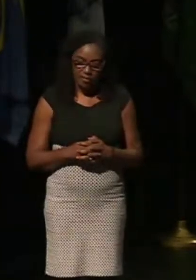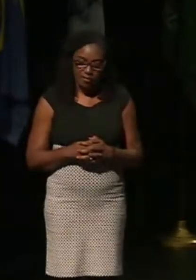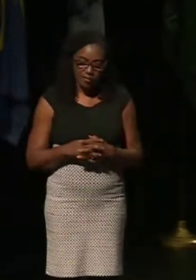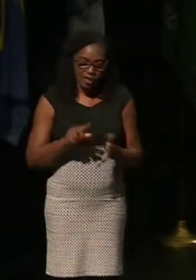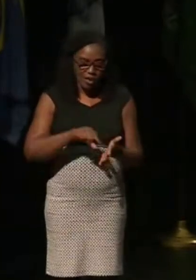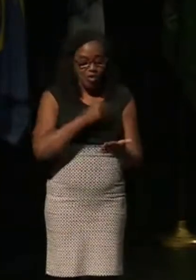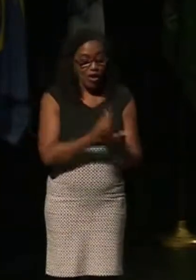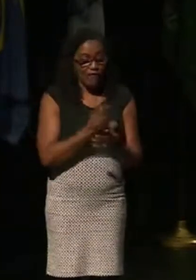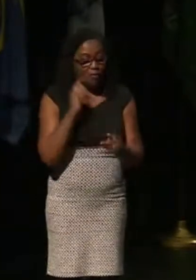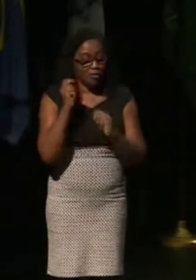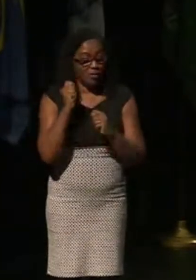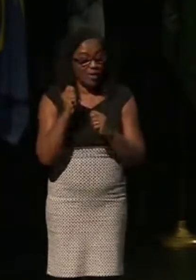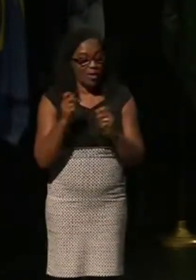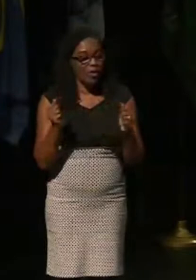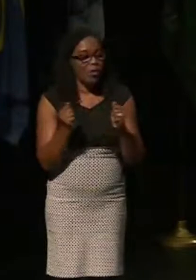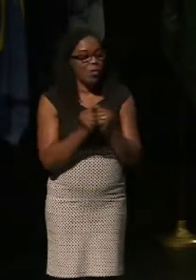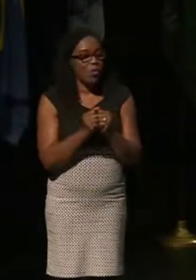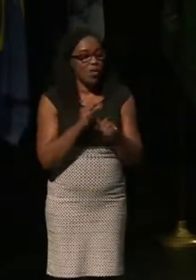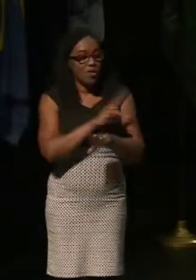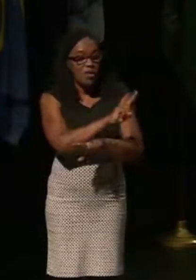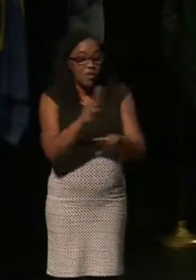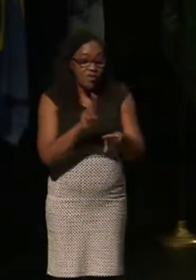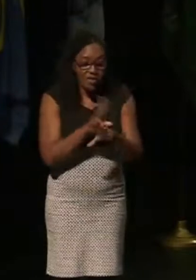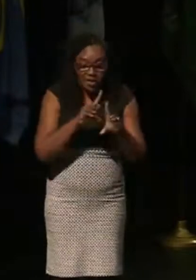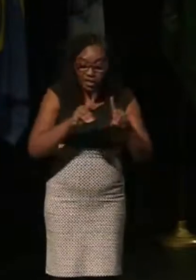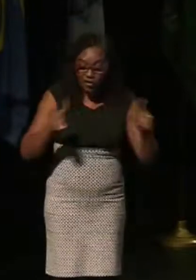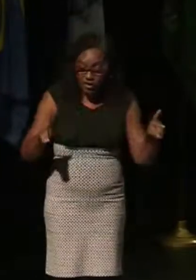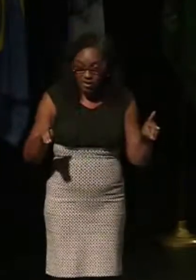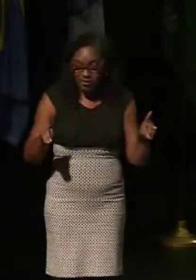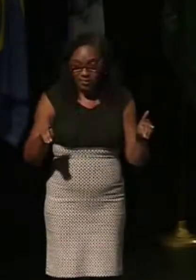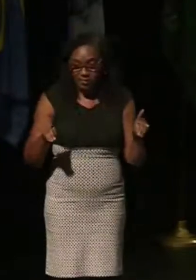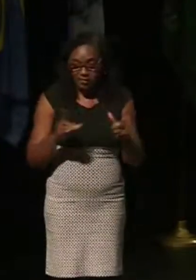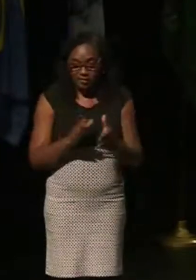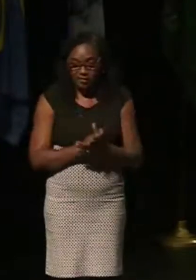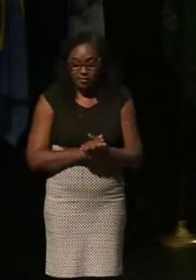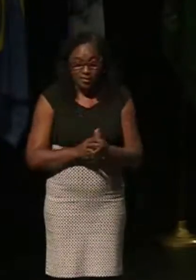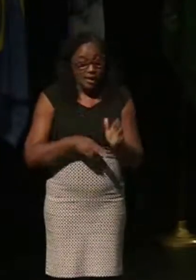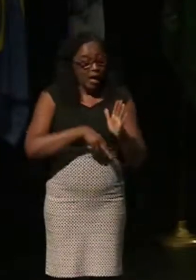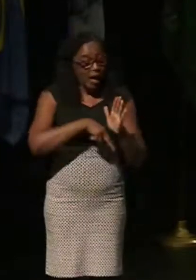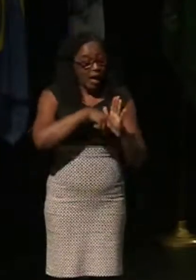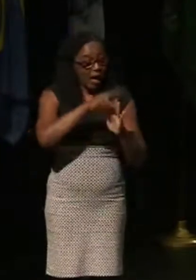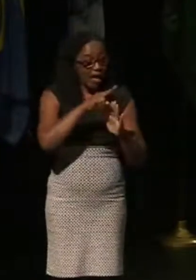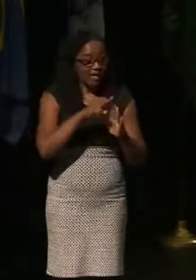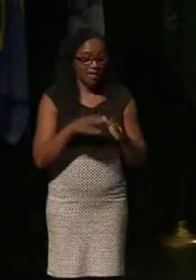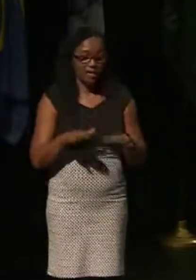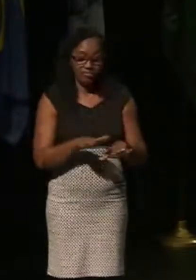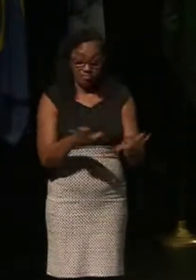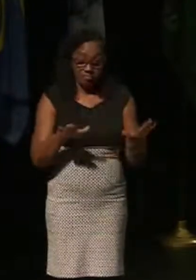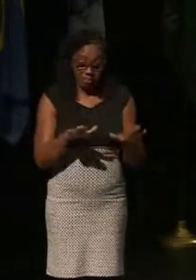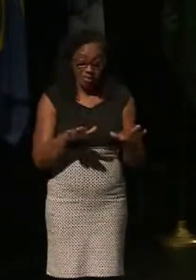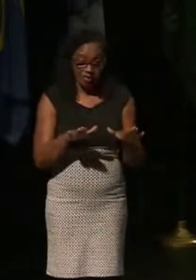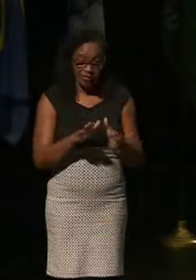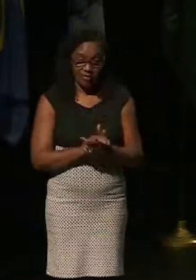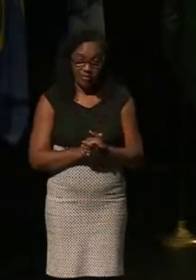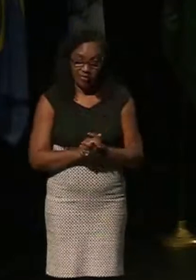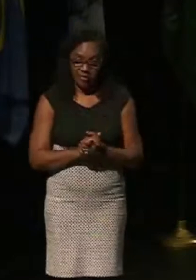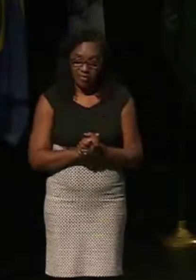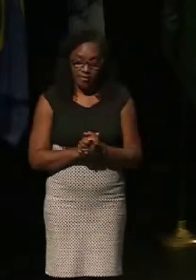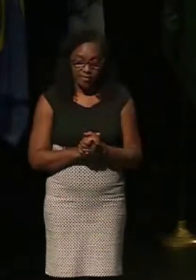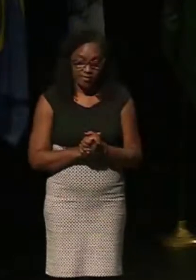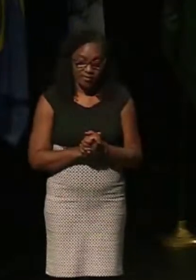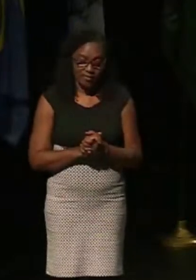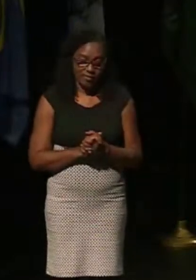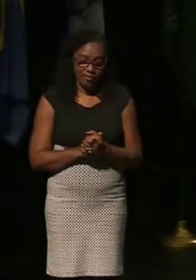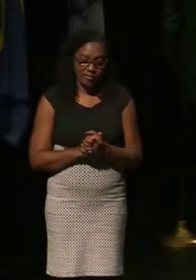university degrees. And yet we are one of the highest in the region, but it is still a relatively small